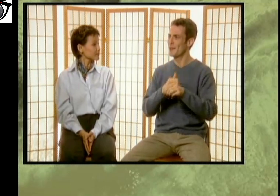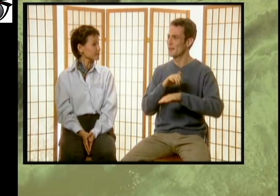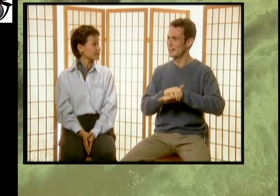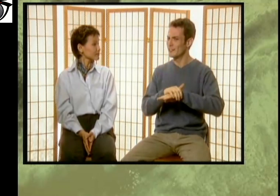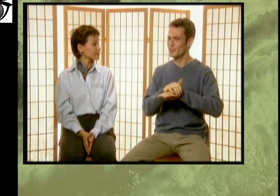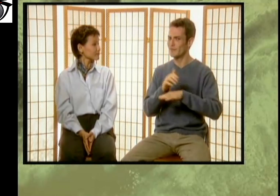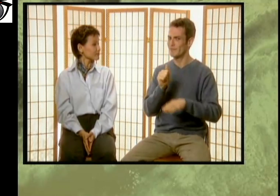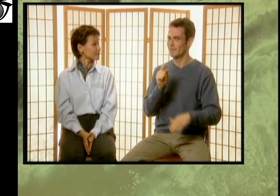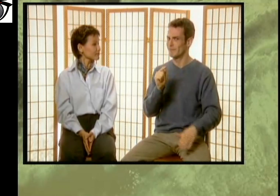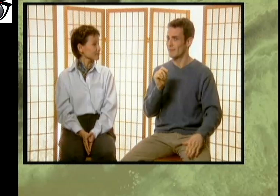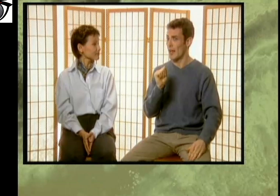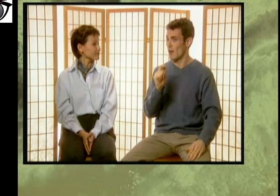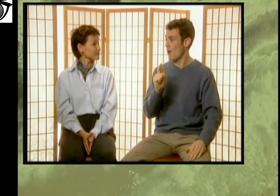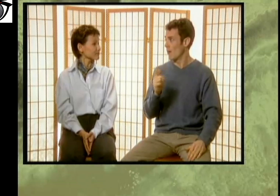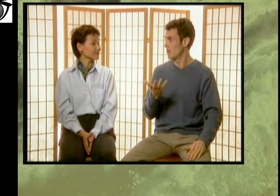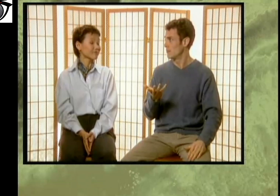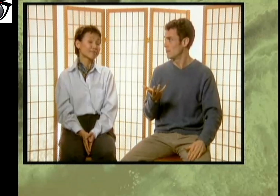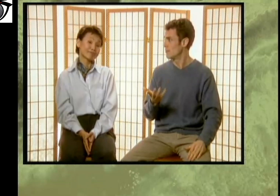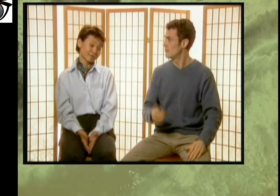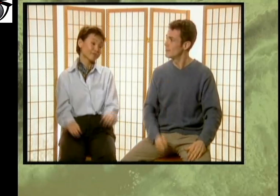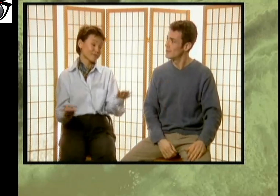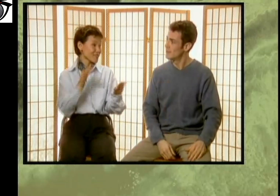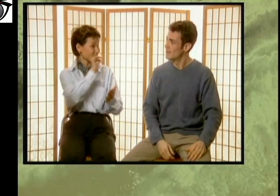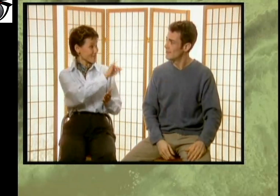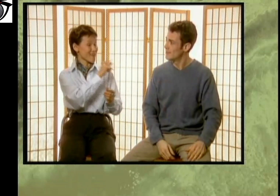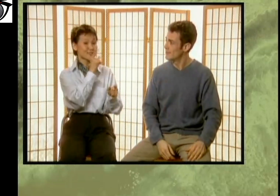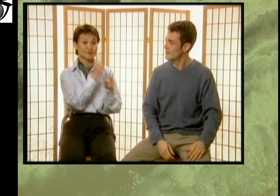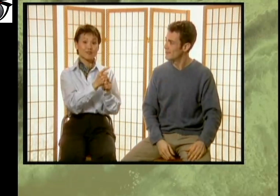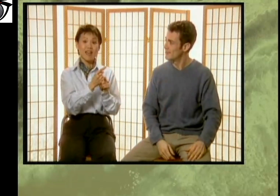signs don't follow English at all.